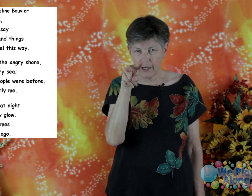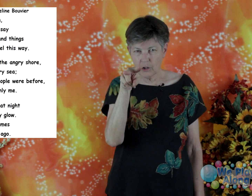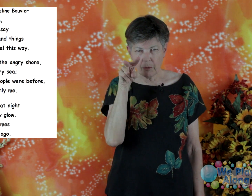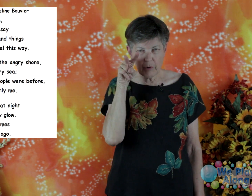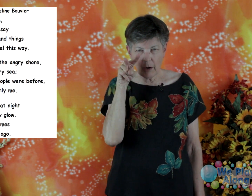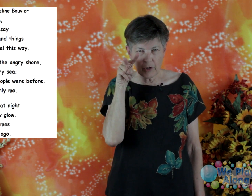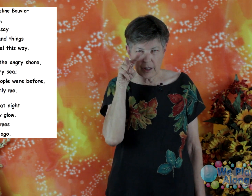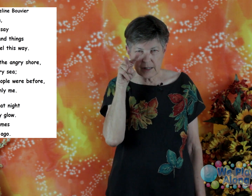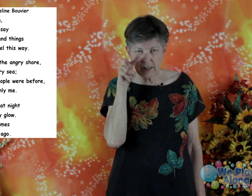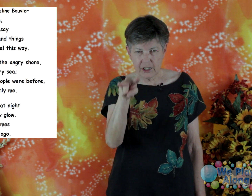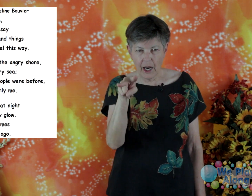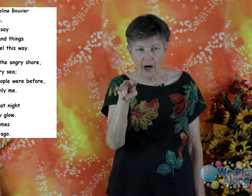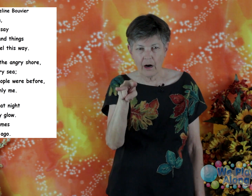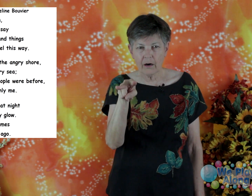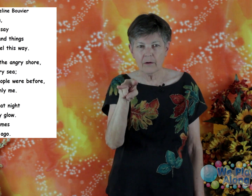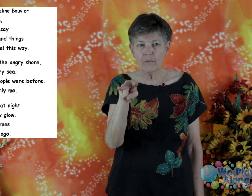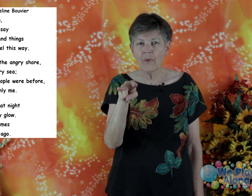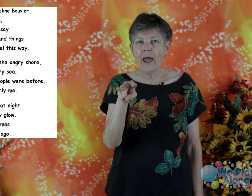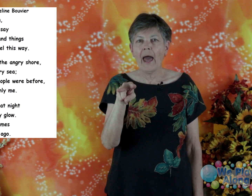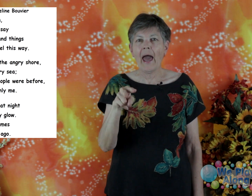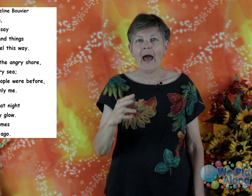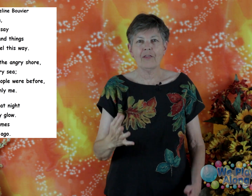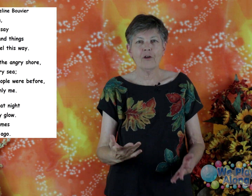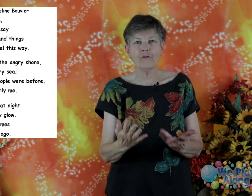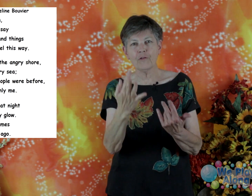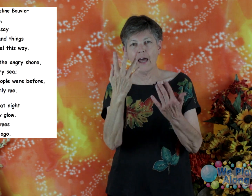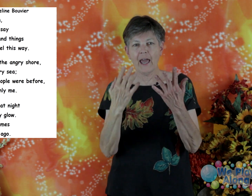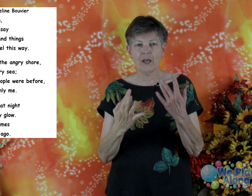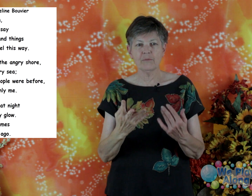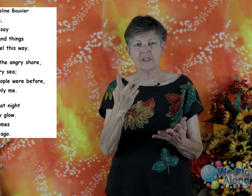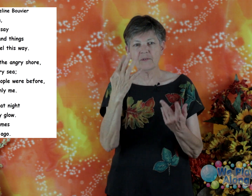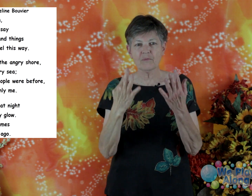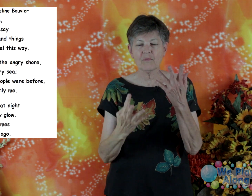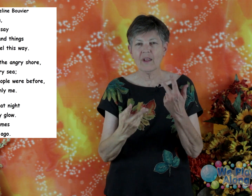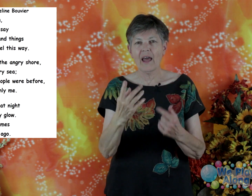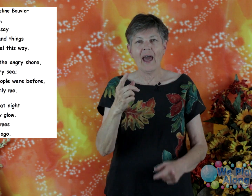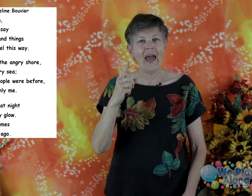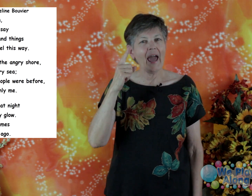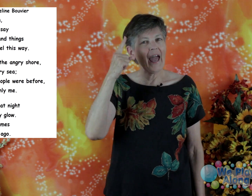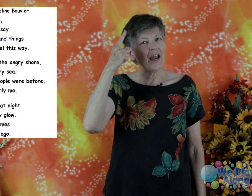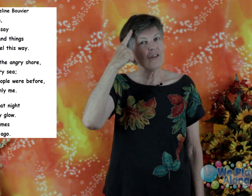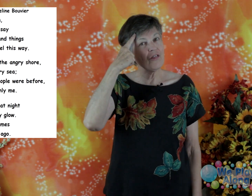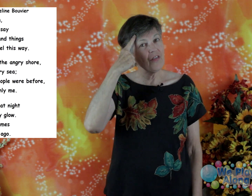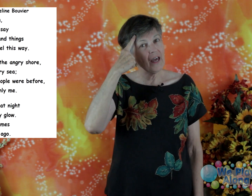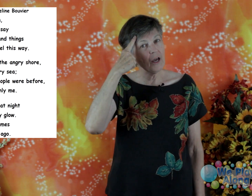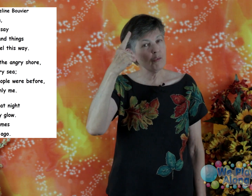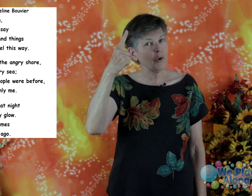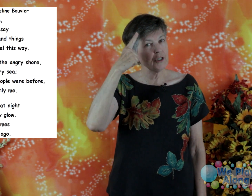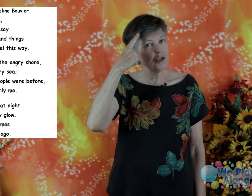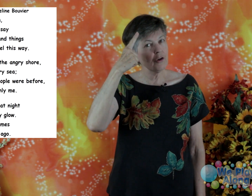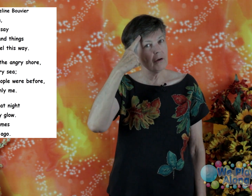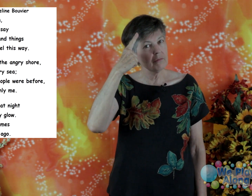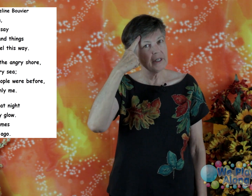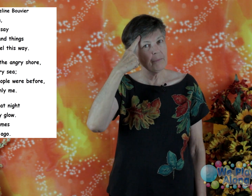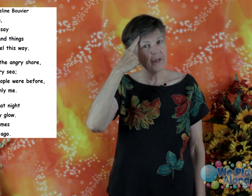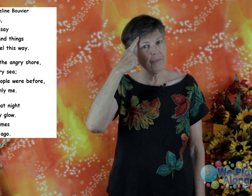like look, but now we're going to stare at the flames and think, point to your temple up